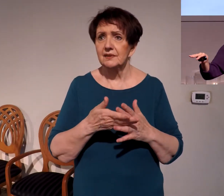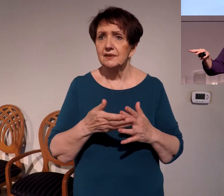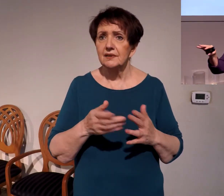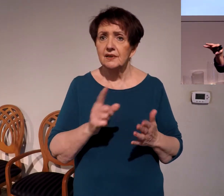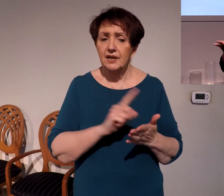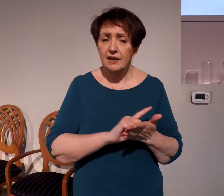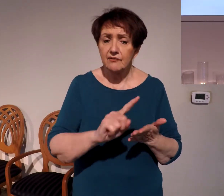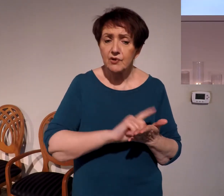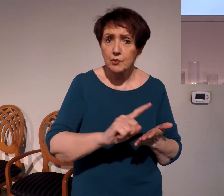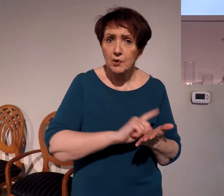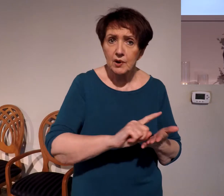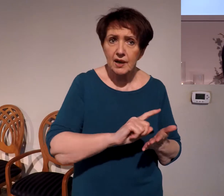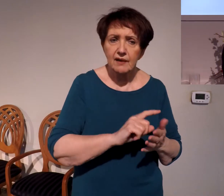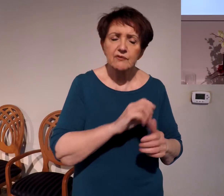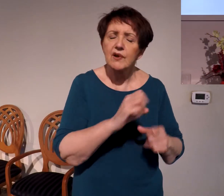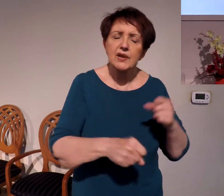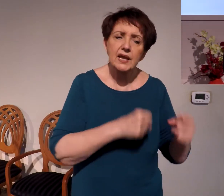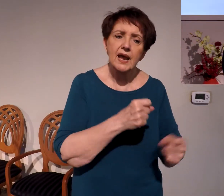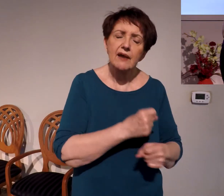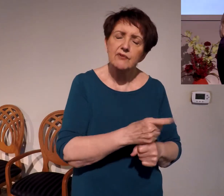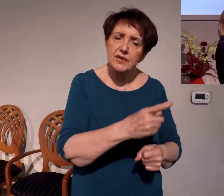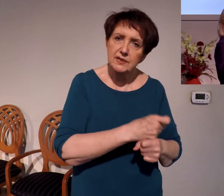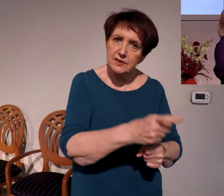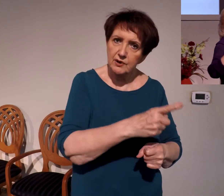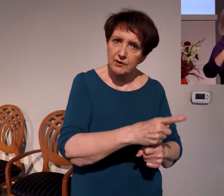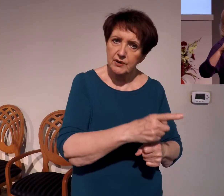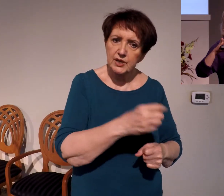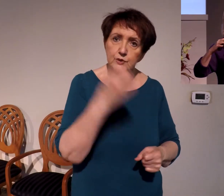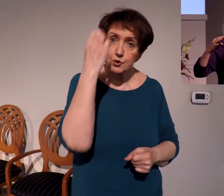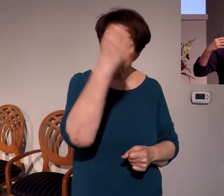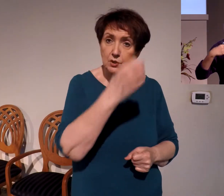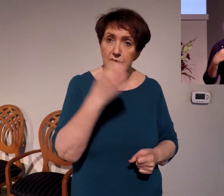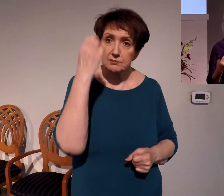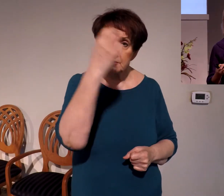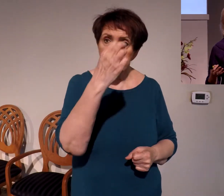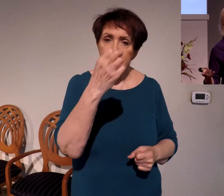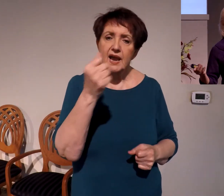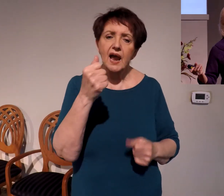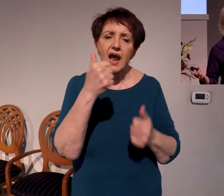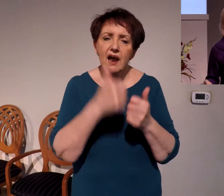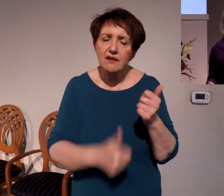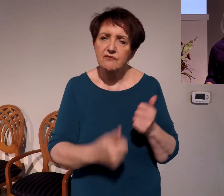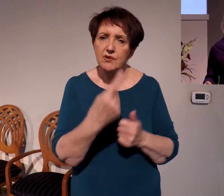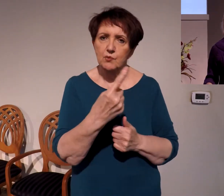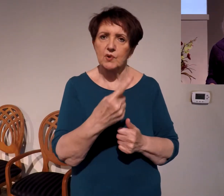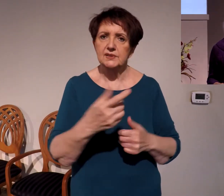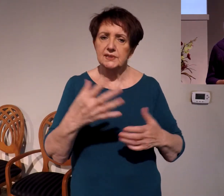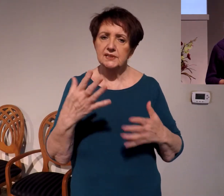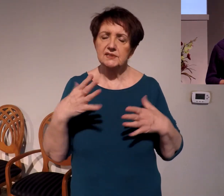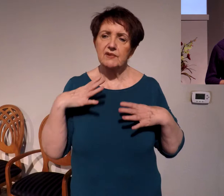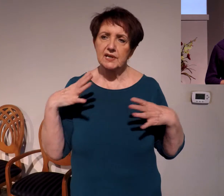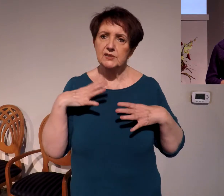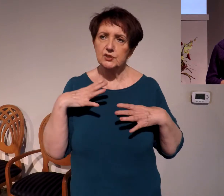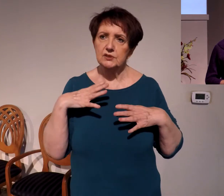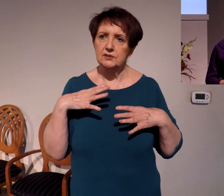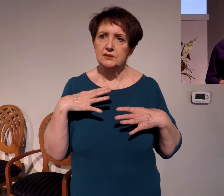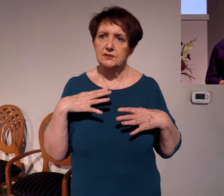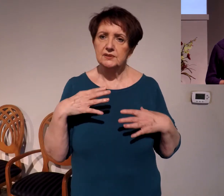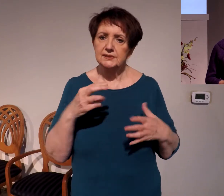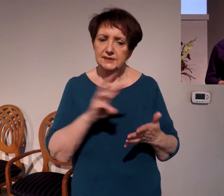it. 6 weeks. Everybody gets it. Because we are more productive when we've taken